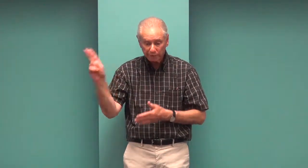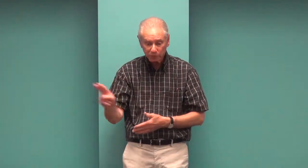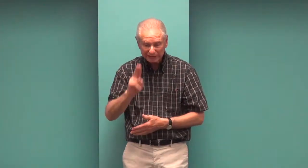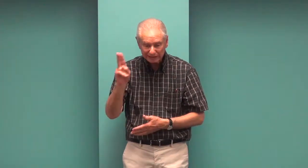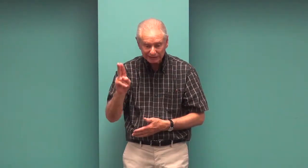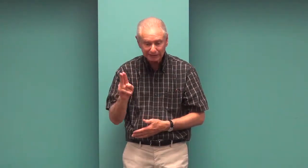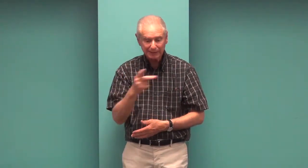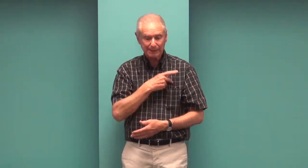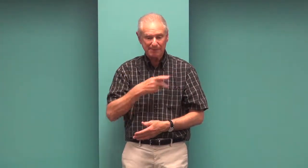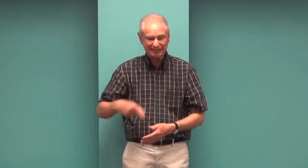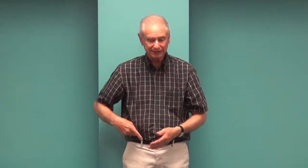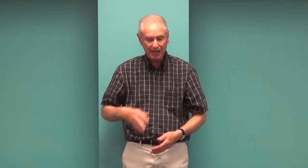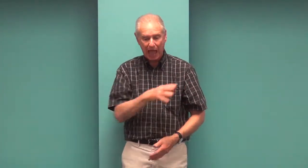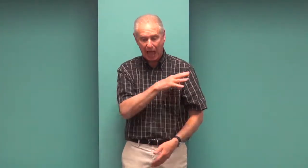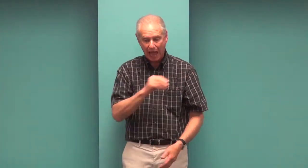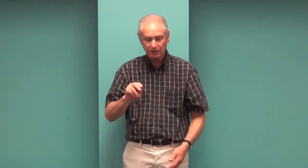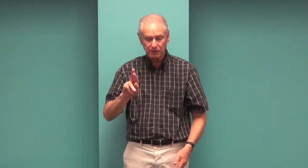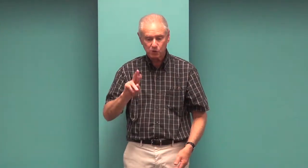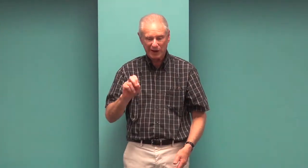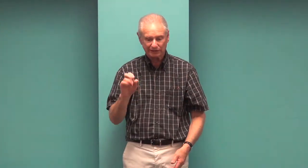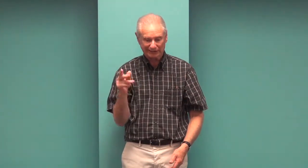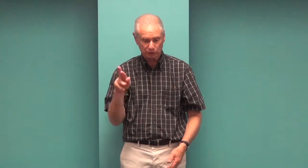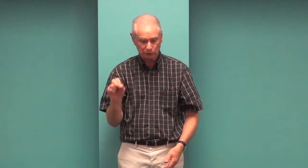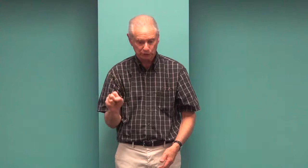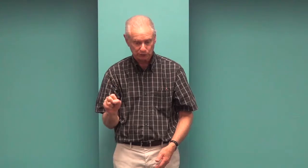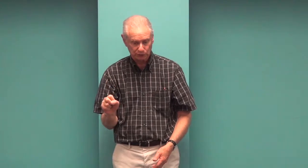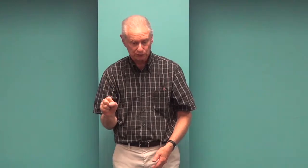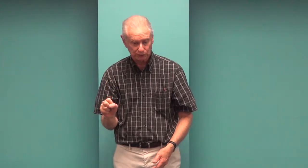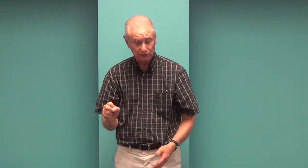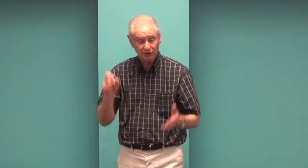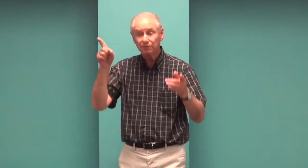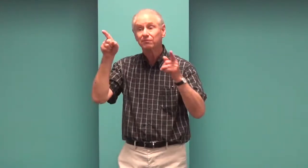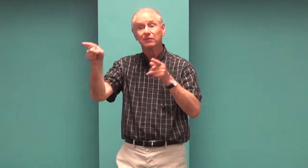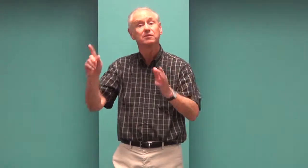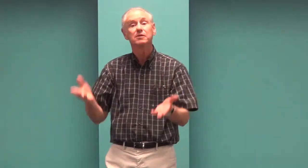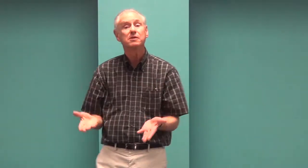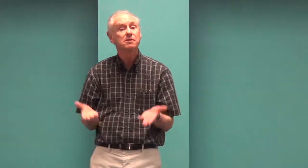Also at New York University, Princeton, and Rutgers.